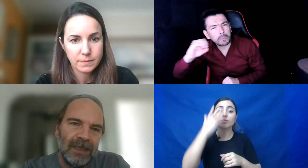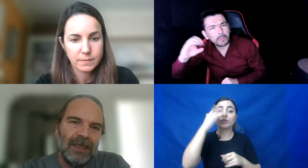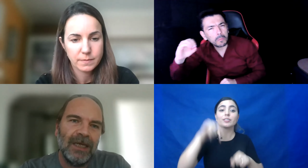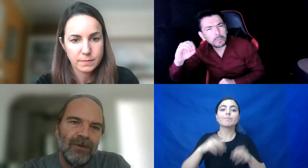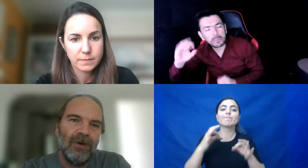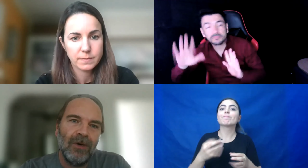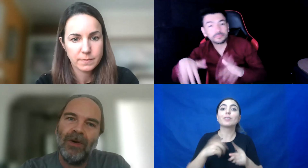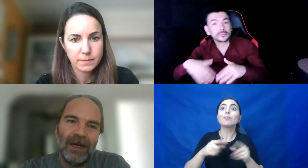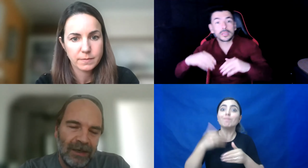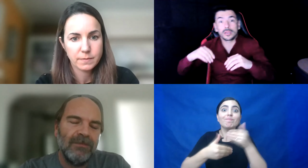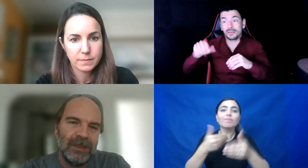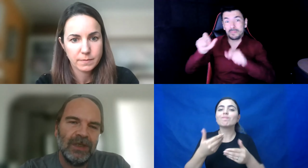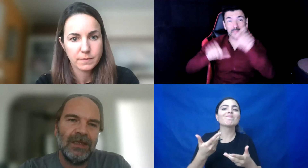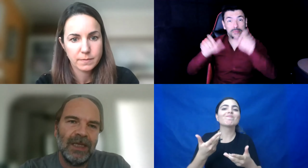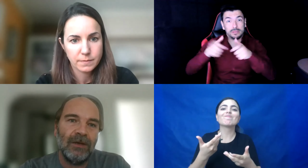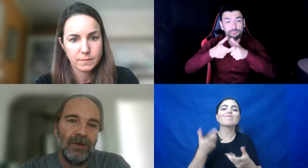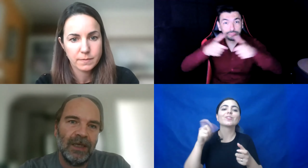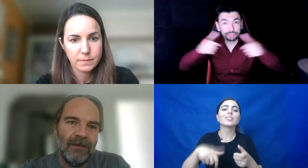35 countries, but